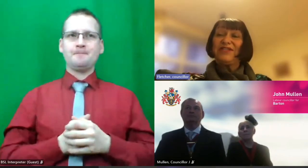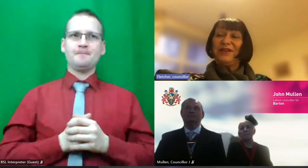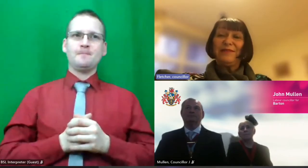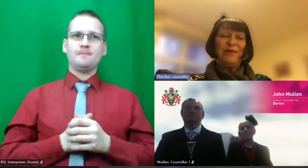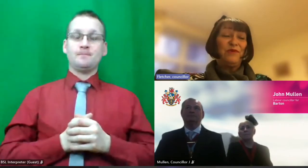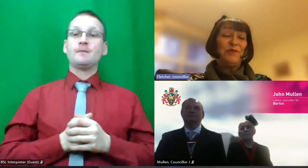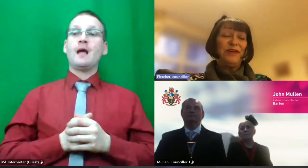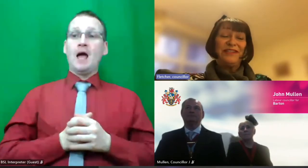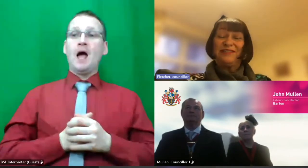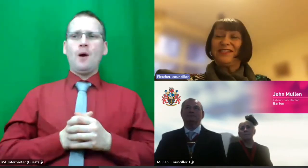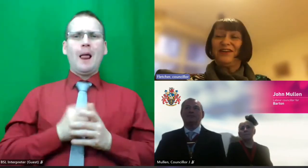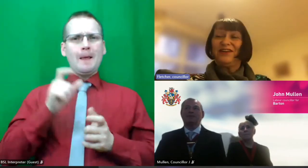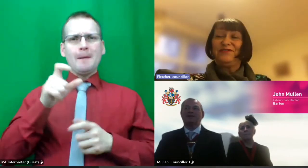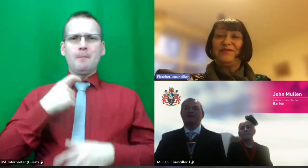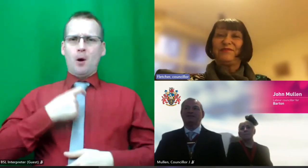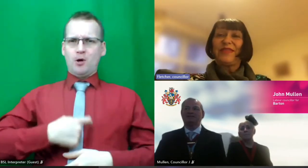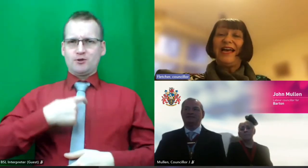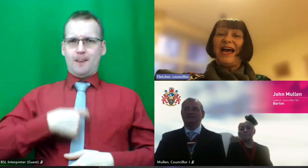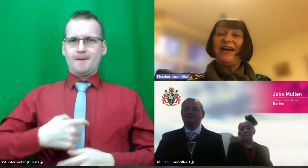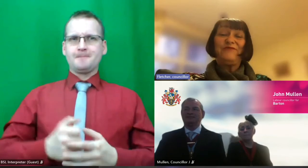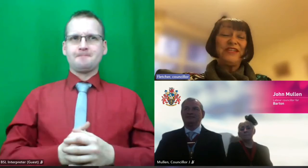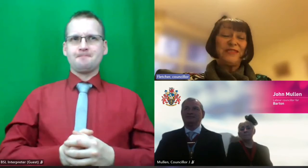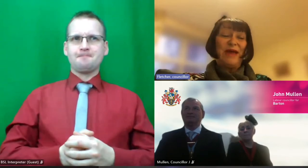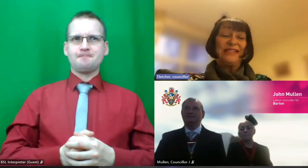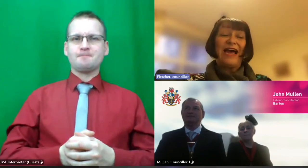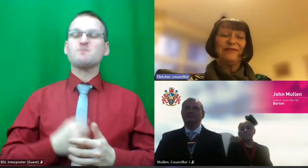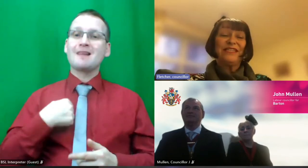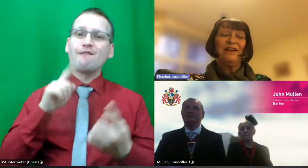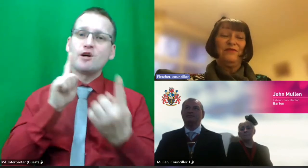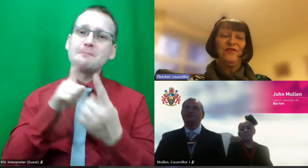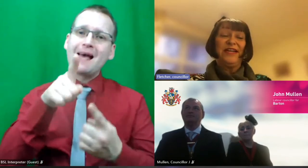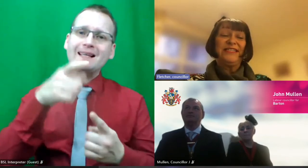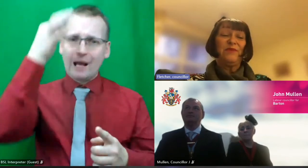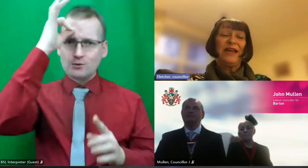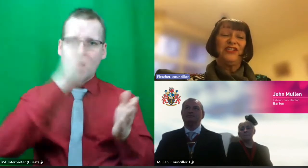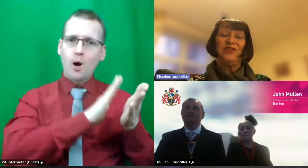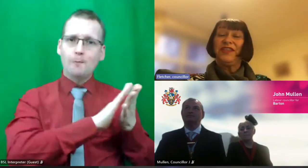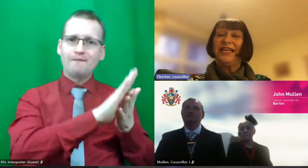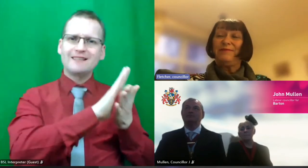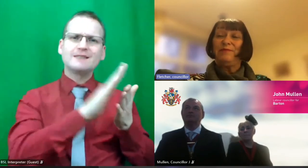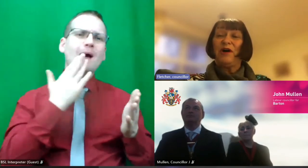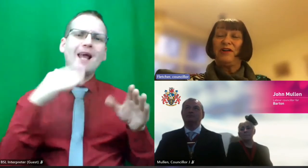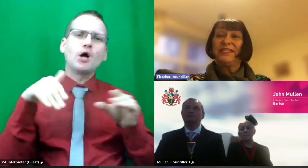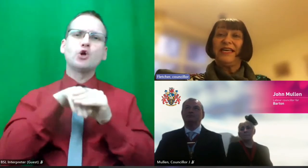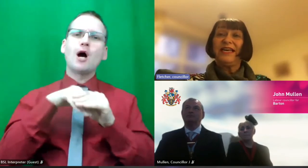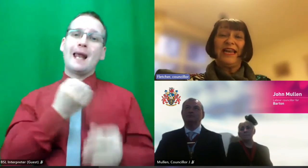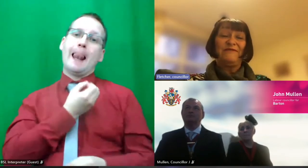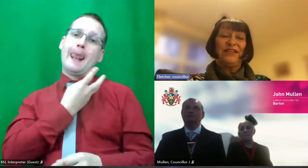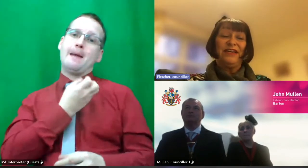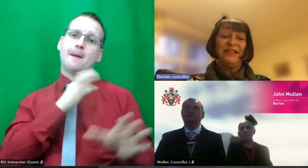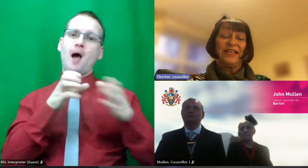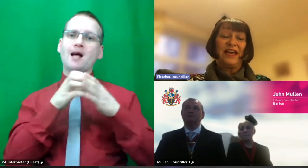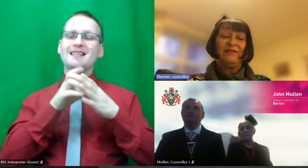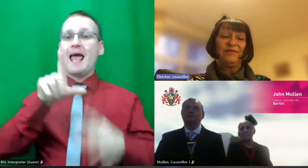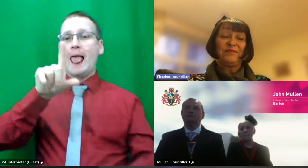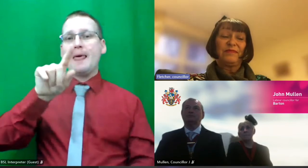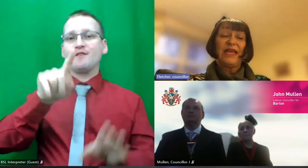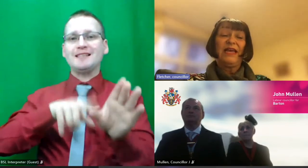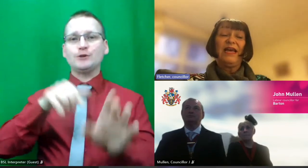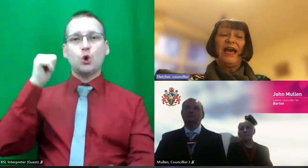Now on to a little bit more personal stuff. I first met Councillor Humphreys when I joined the Labour Party 11 years